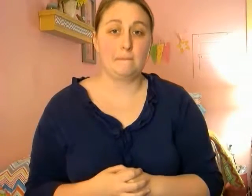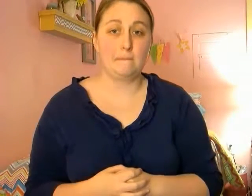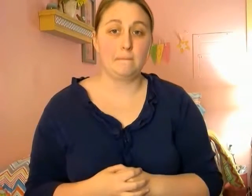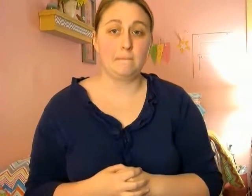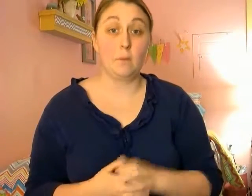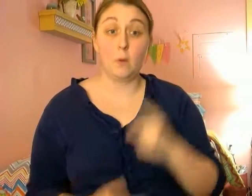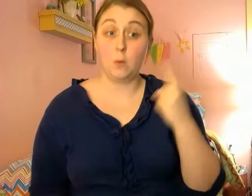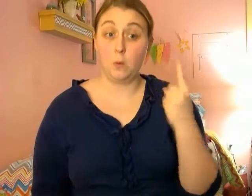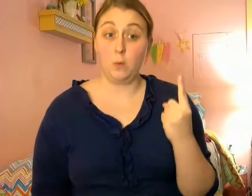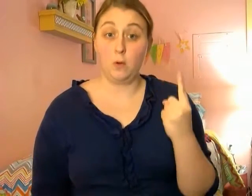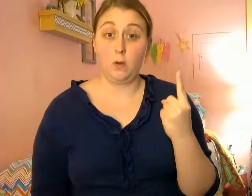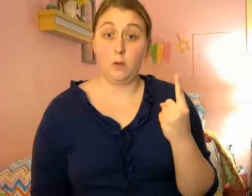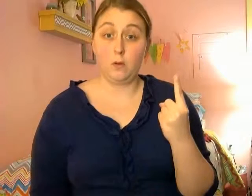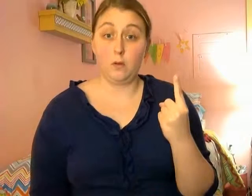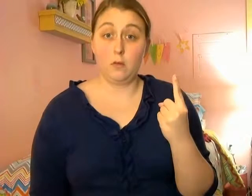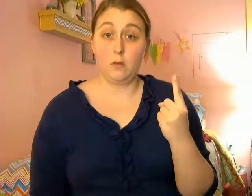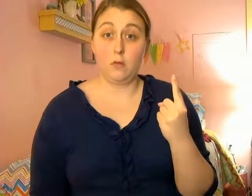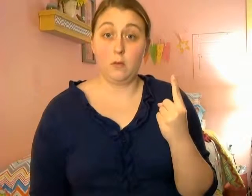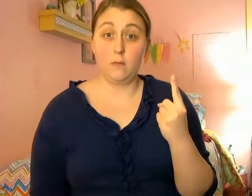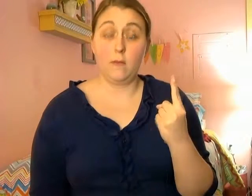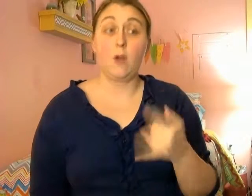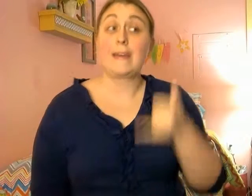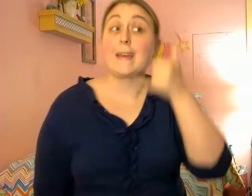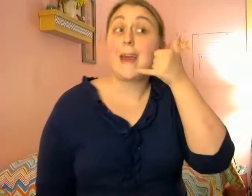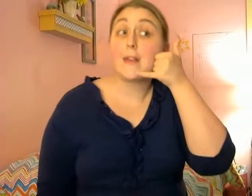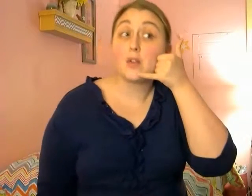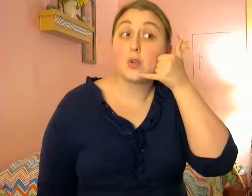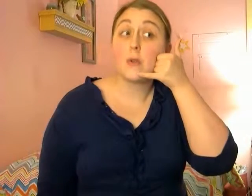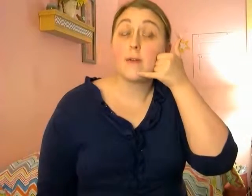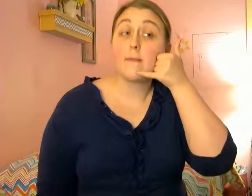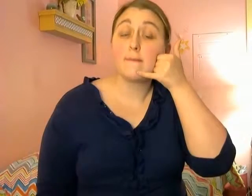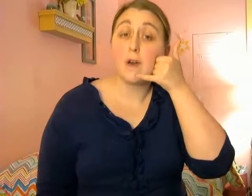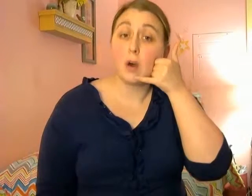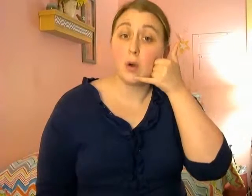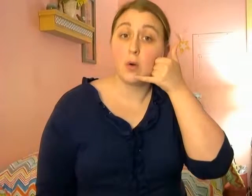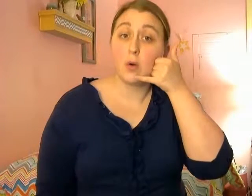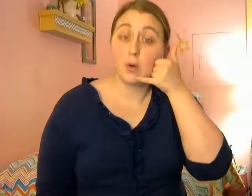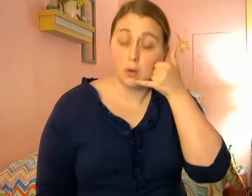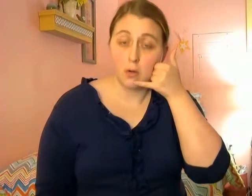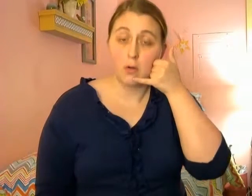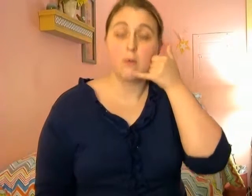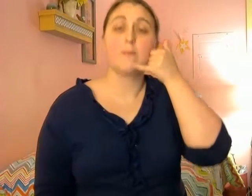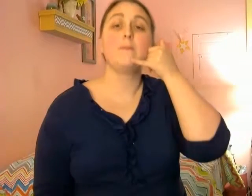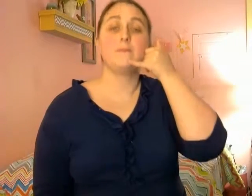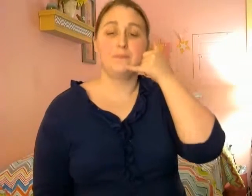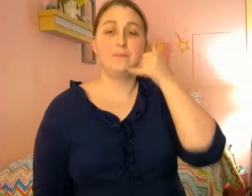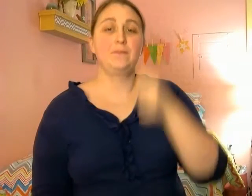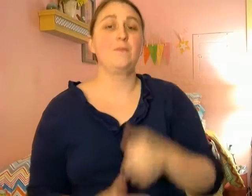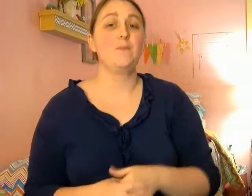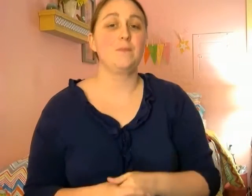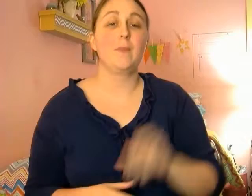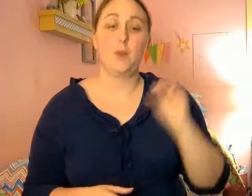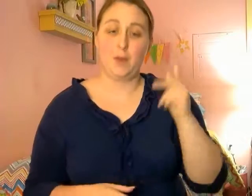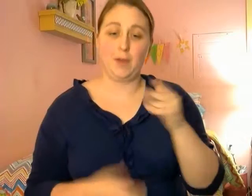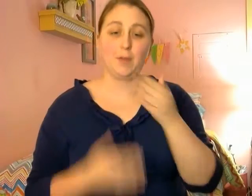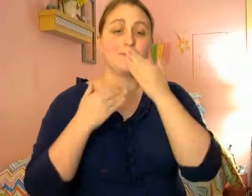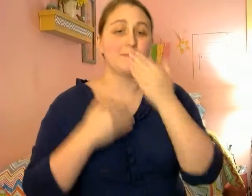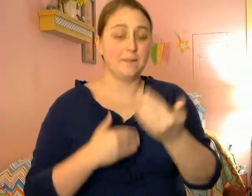1. Answer the phone. Okay? Answer the phone. Okay, good. And one thing I'd